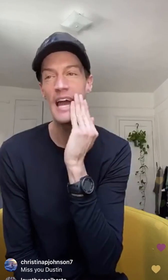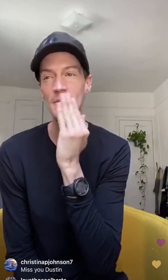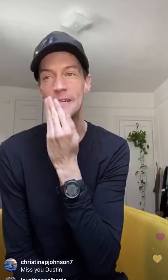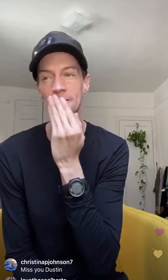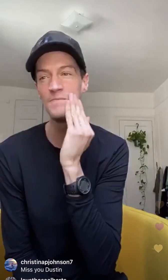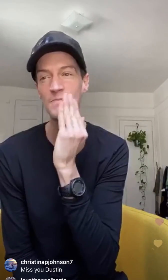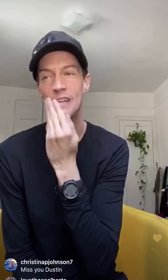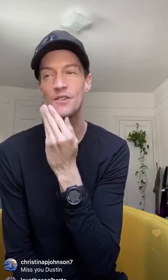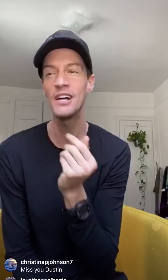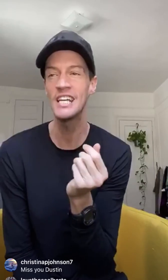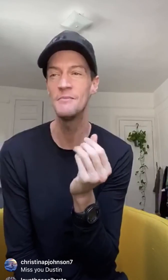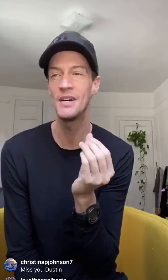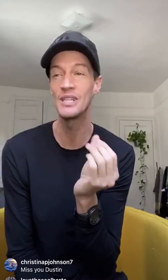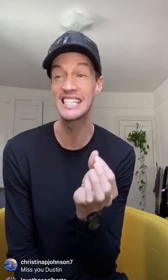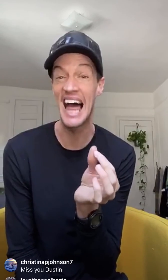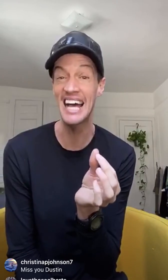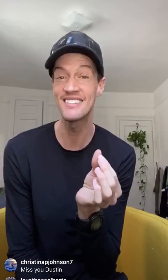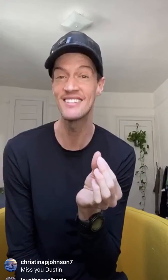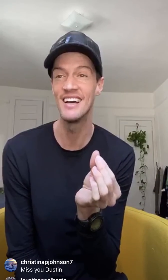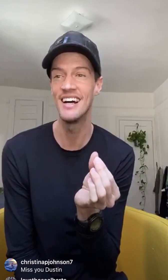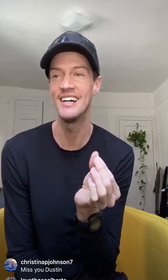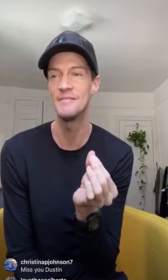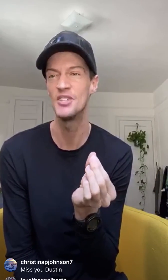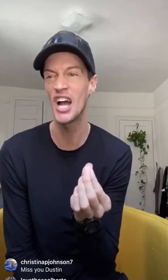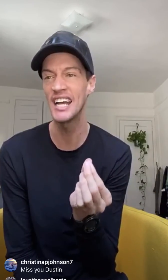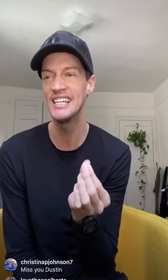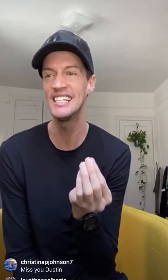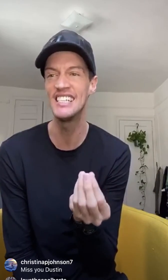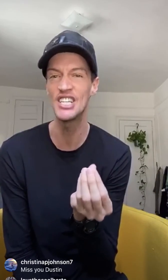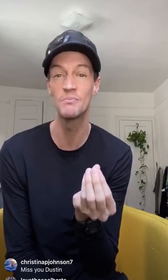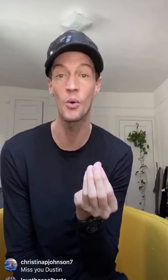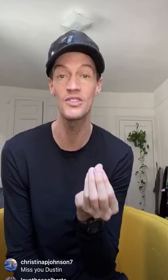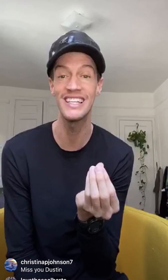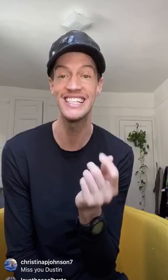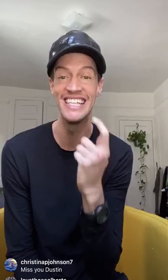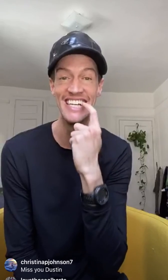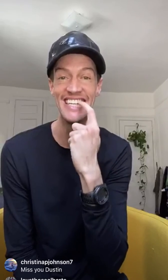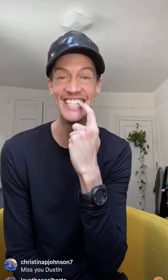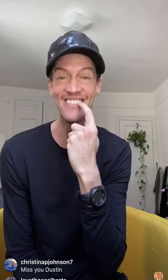And show me spoon. If you did it right, hit the little hearts and see the hearts go up.